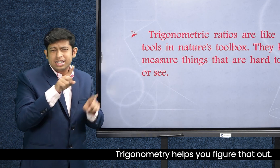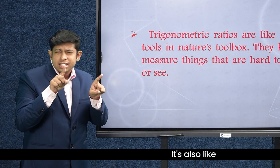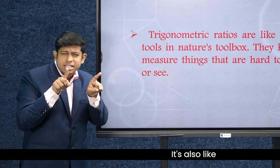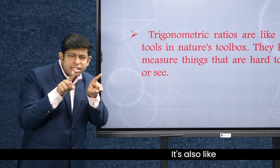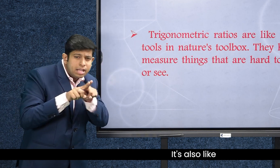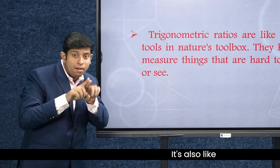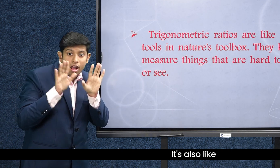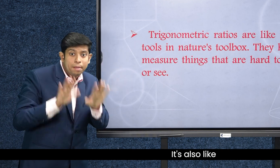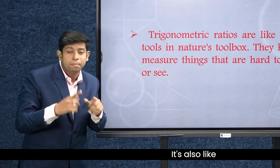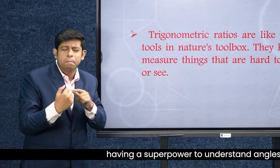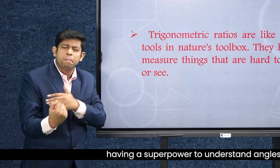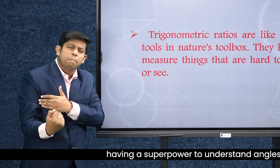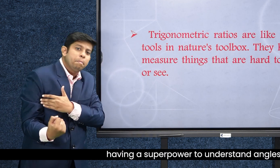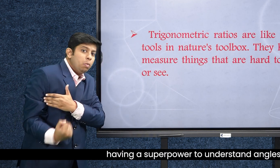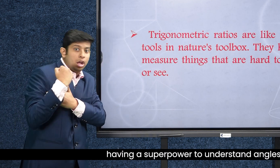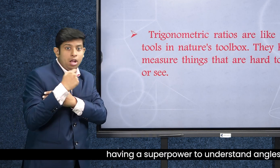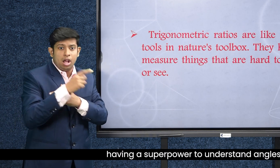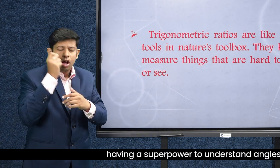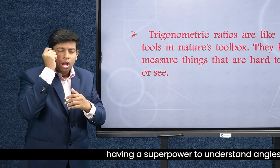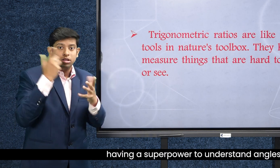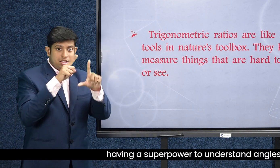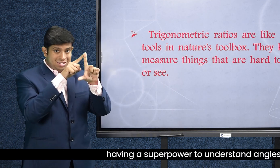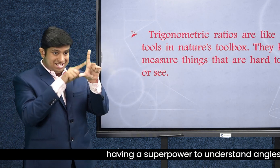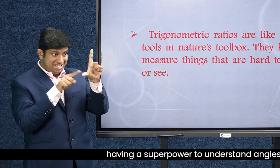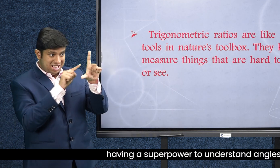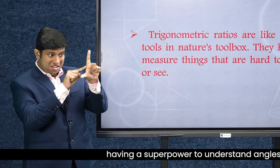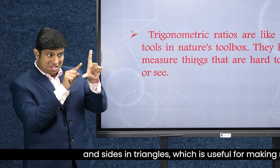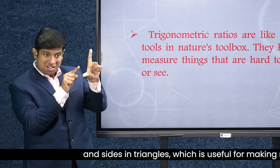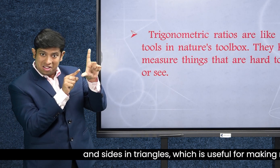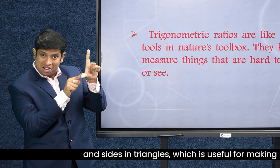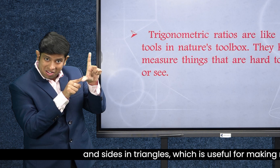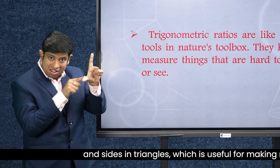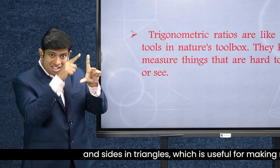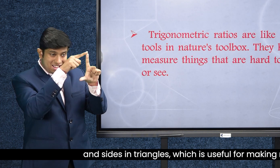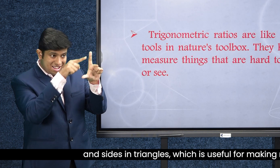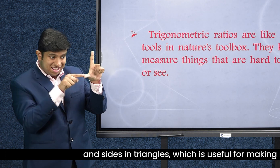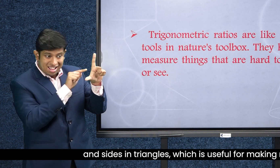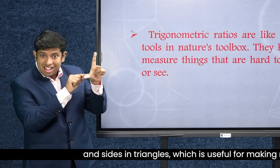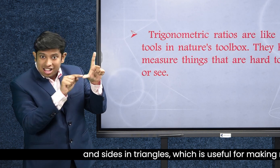It's also like having a superpower to understand angles and sides in triangles,